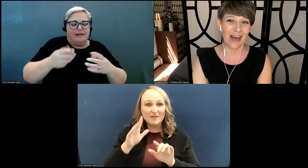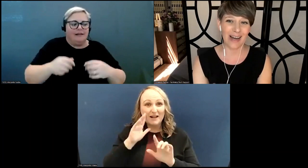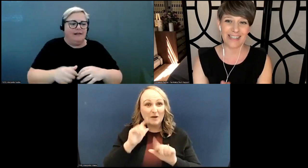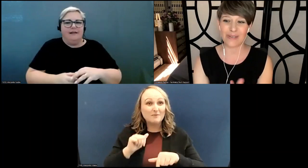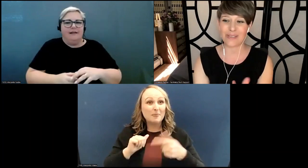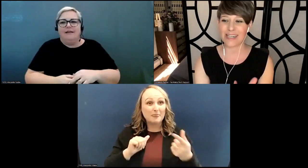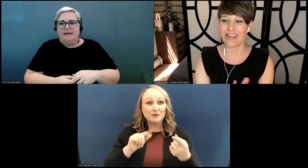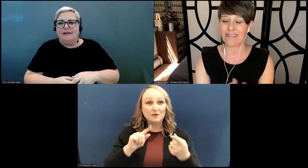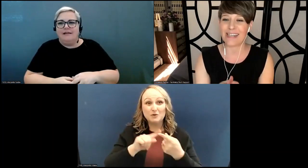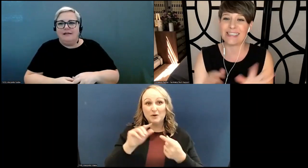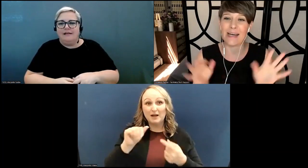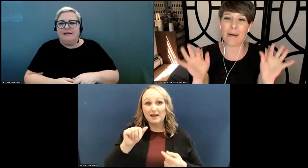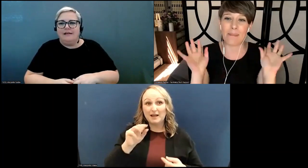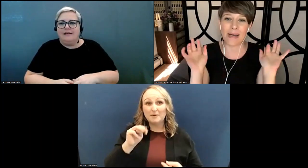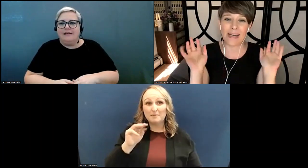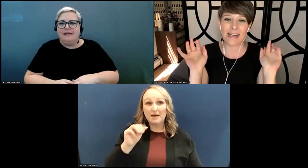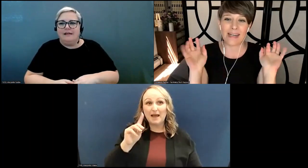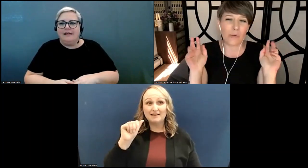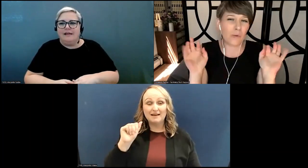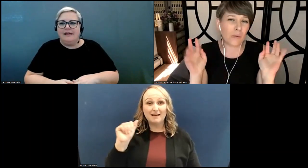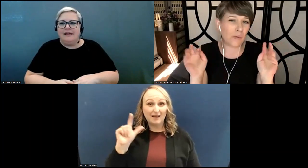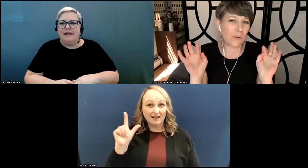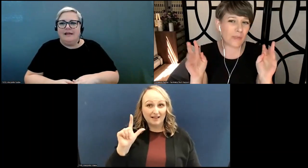Amanda Lockett, who's going to give us some